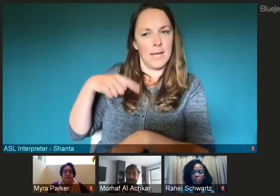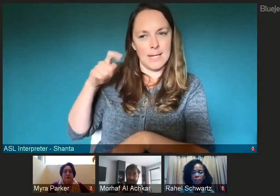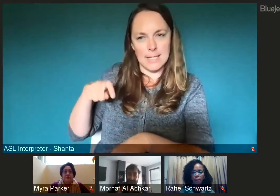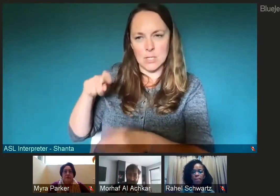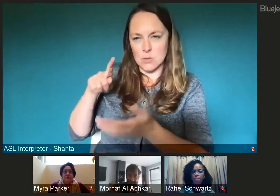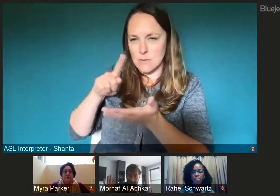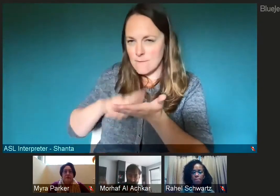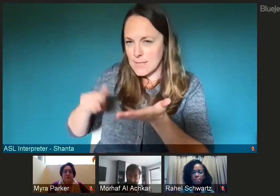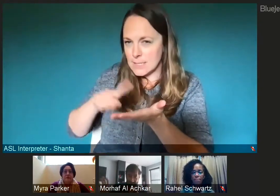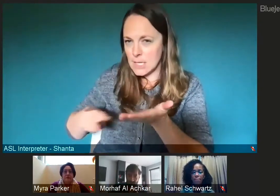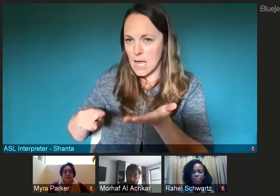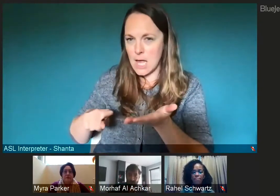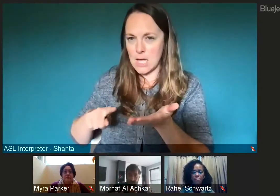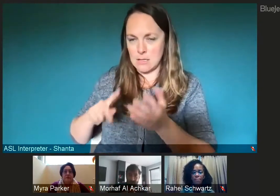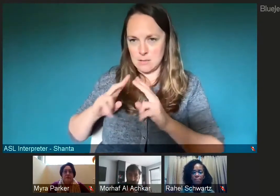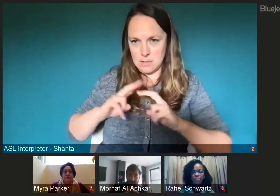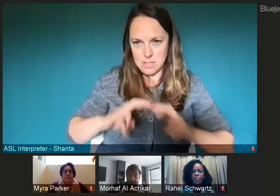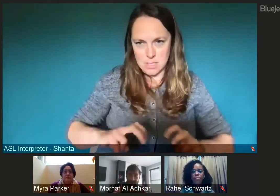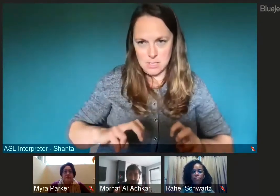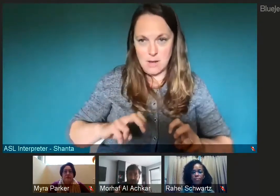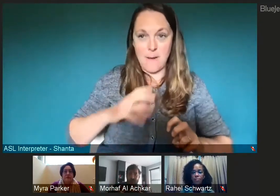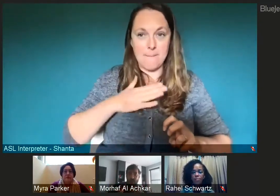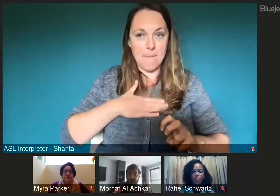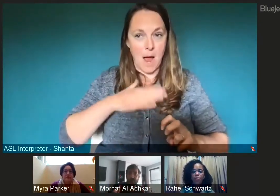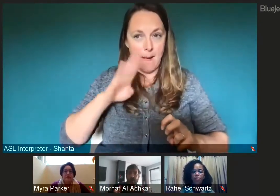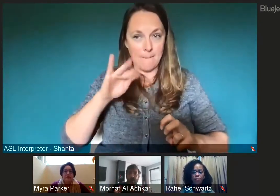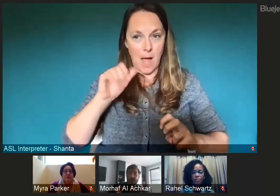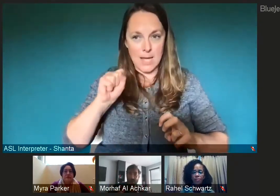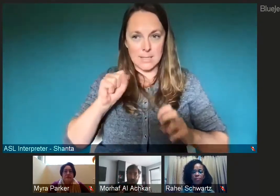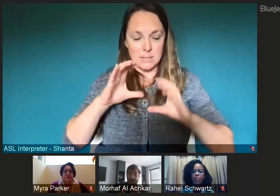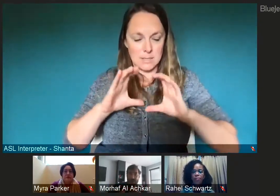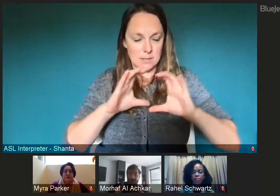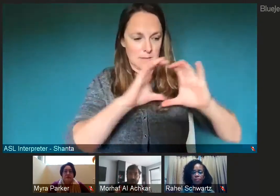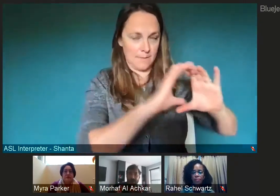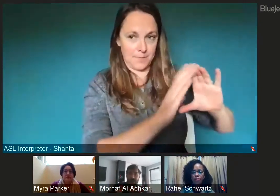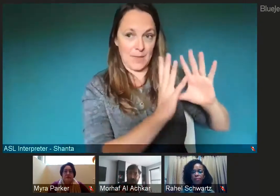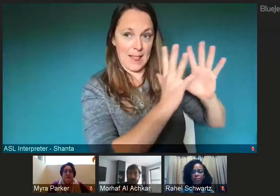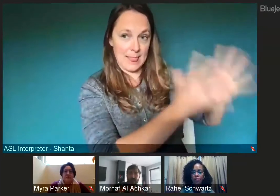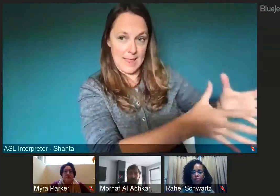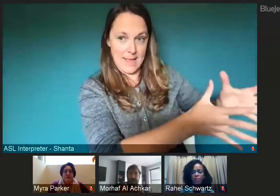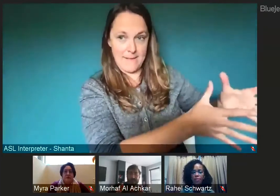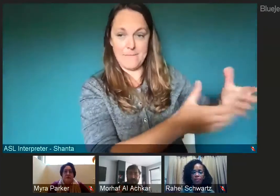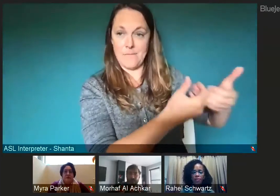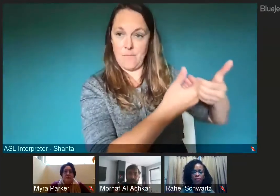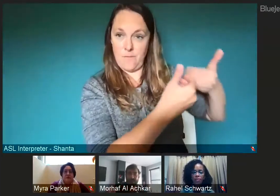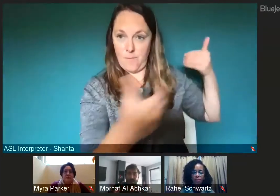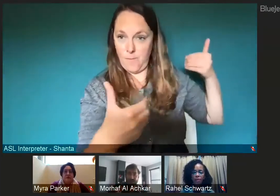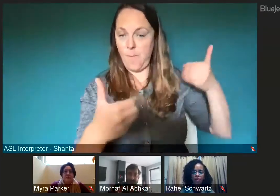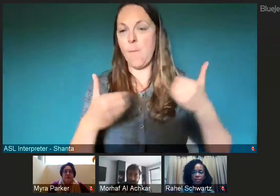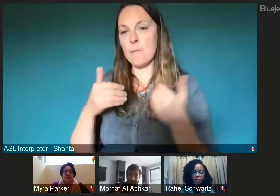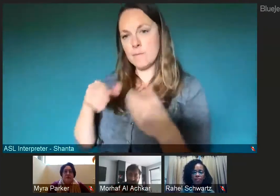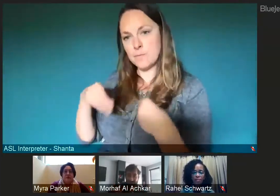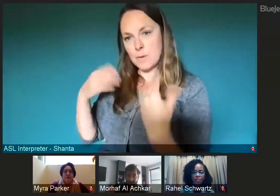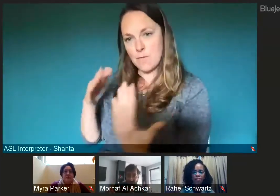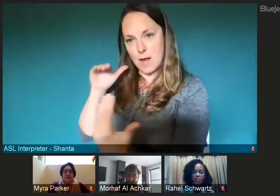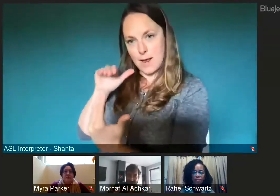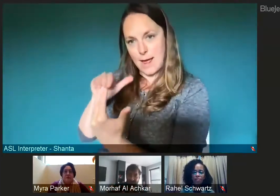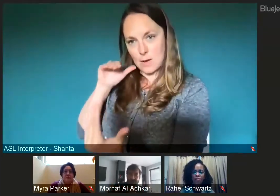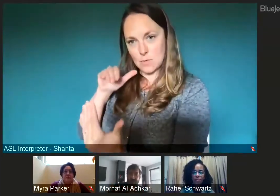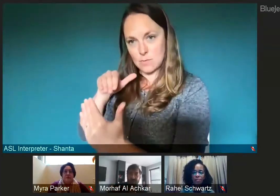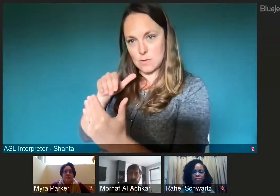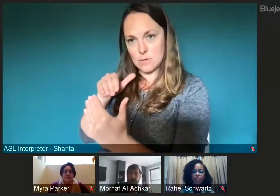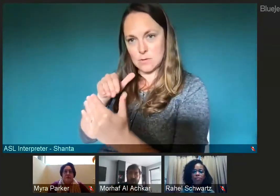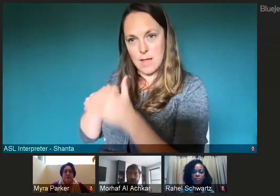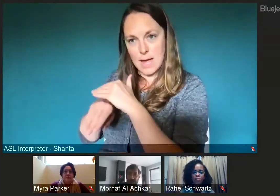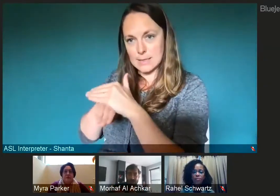biases at the door, so I can provide equitable opportunity. I provide the test to every person, not just for the rich and